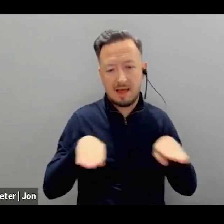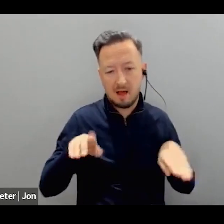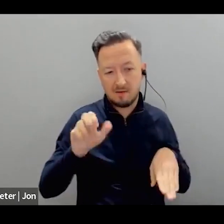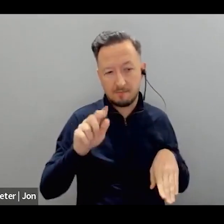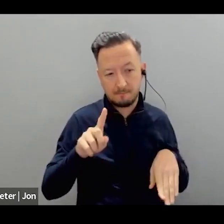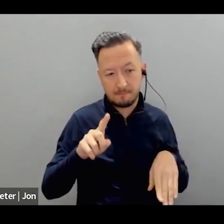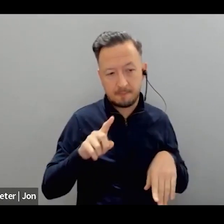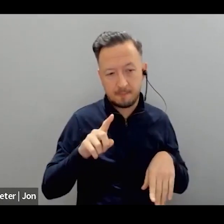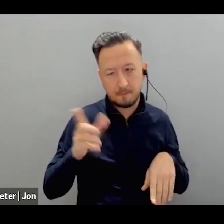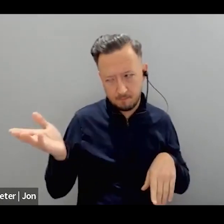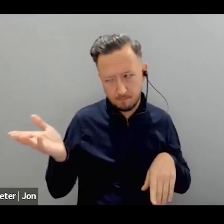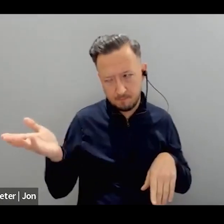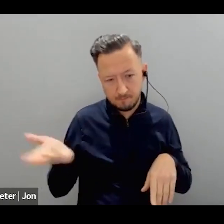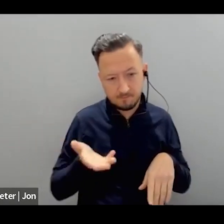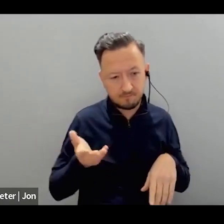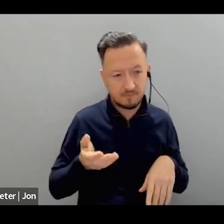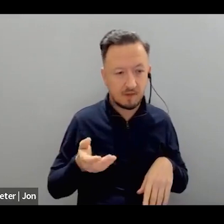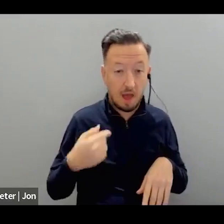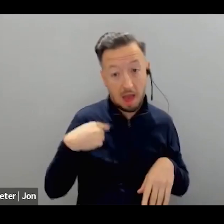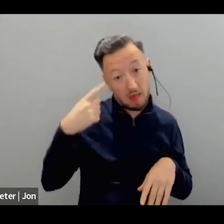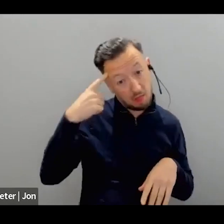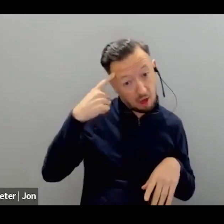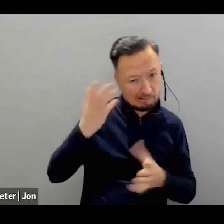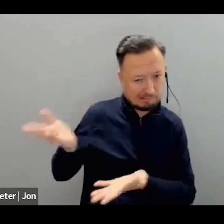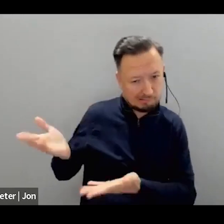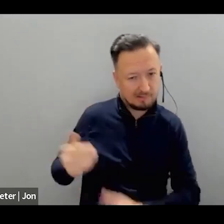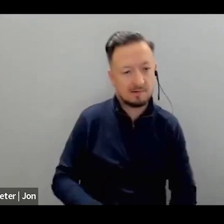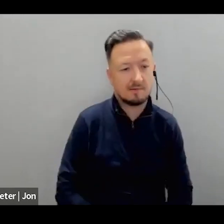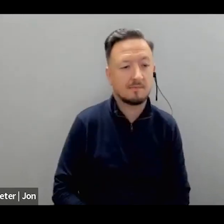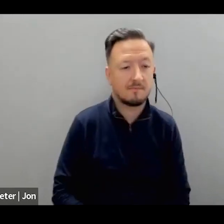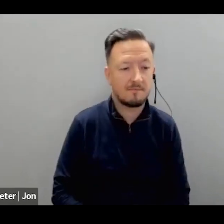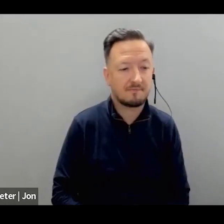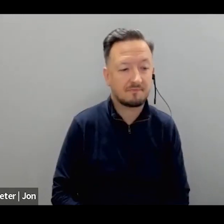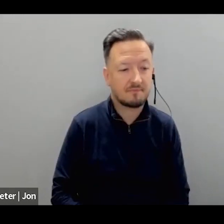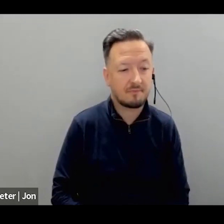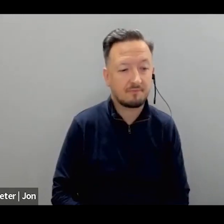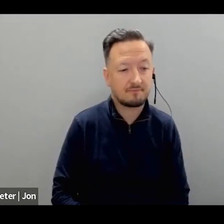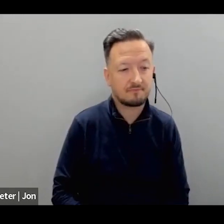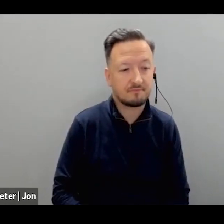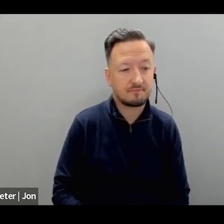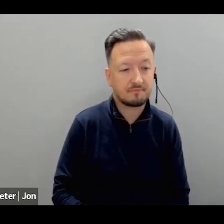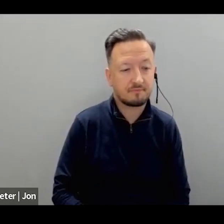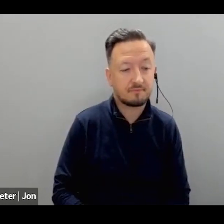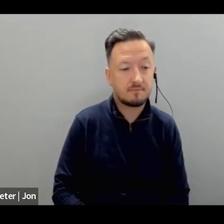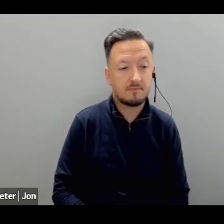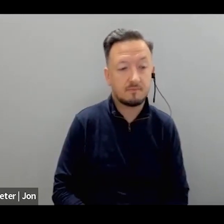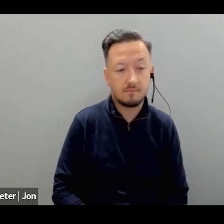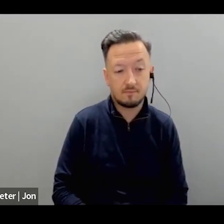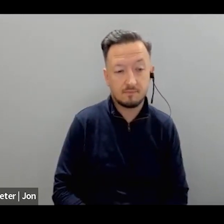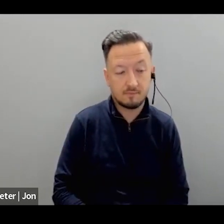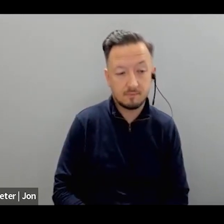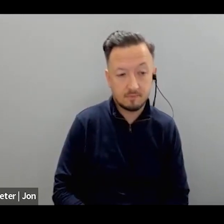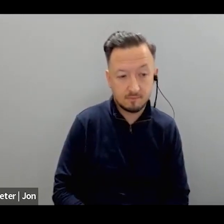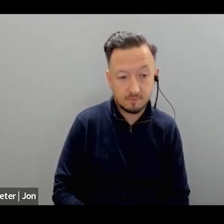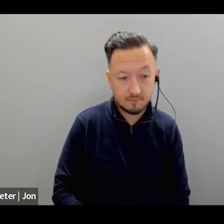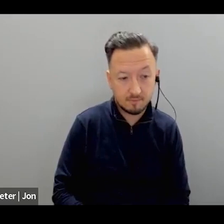yeah. Let's see, I thought I had it right. So, John, when it comes with